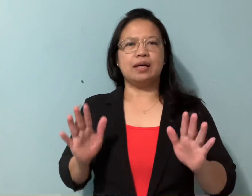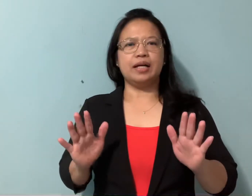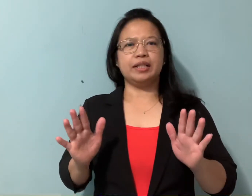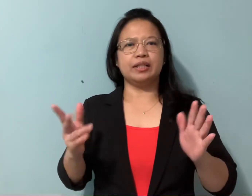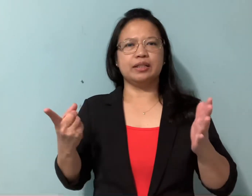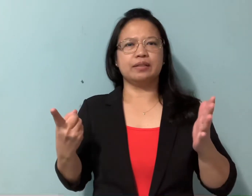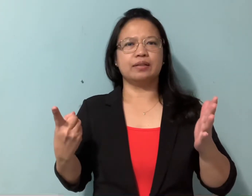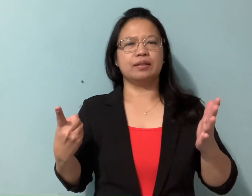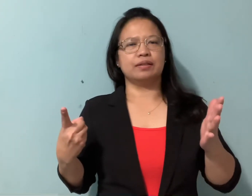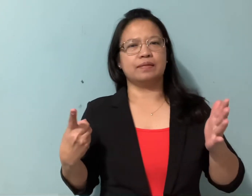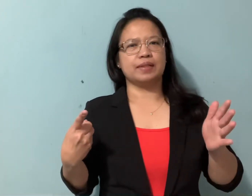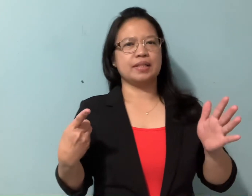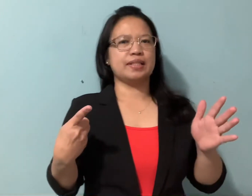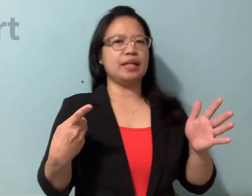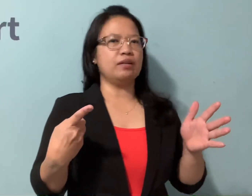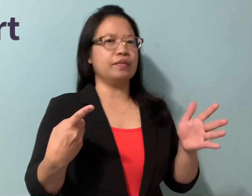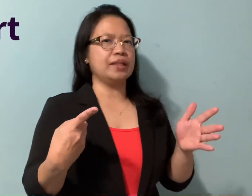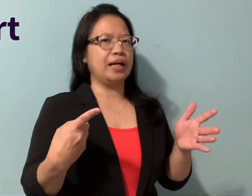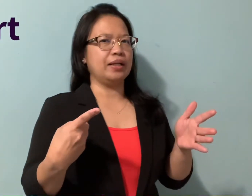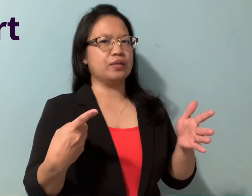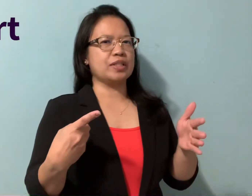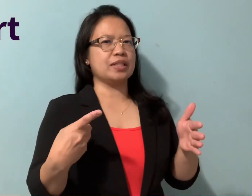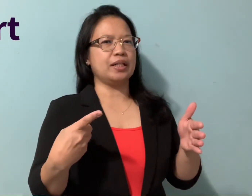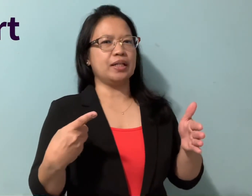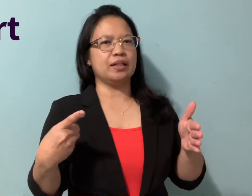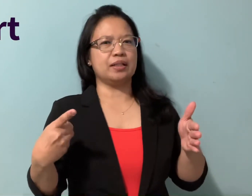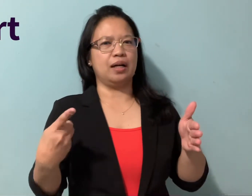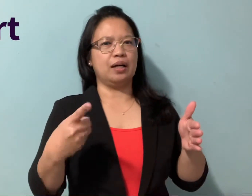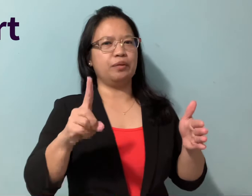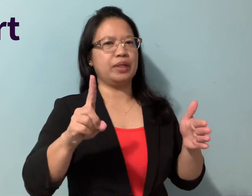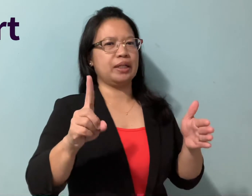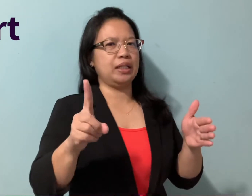Start. Just think of it like you're starting a car with a key.